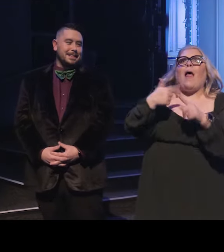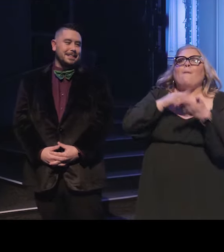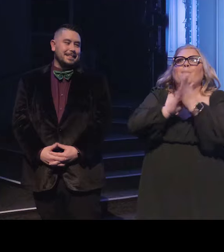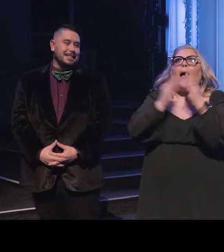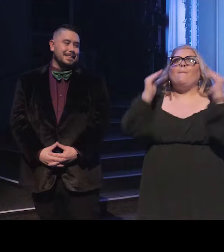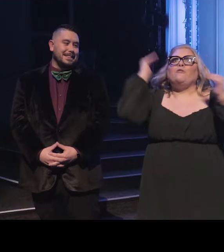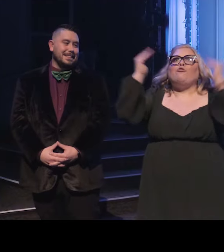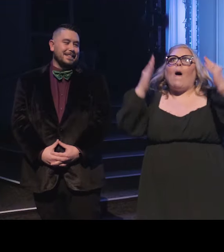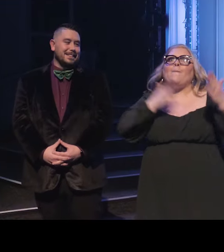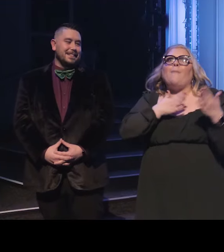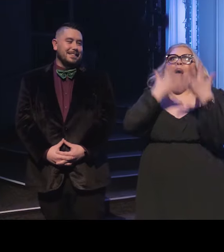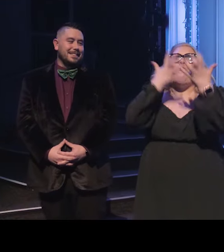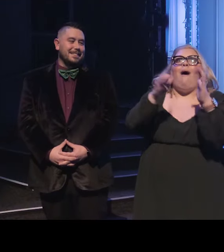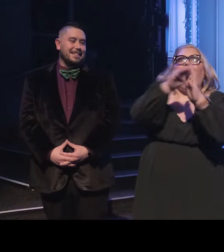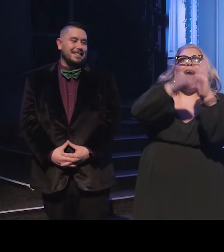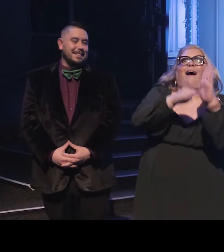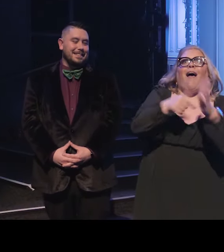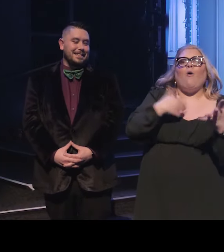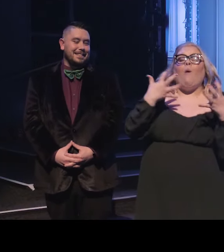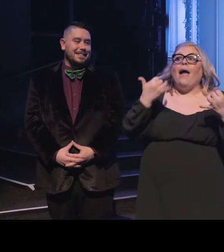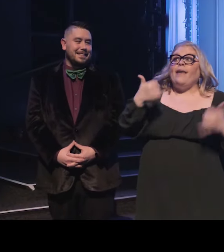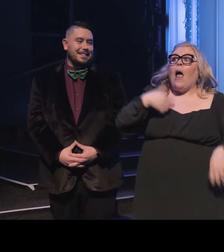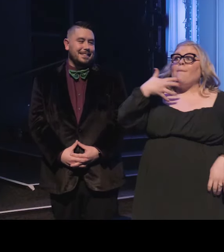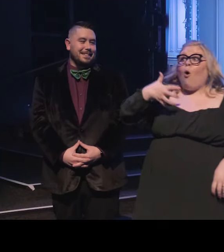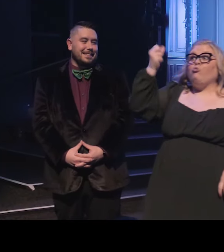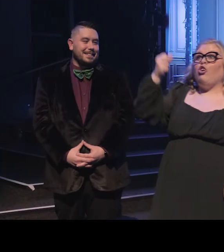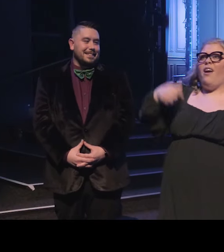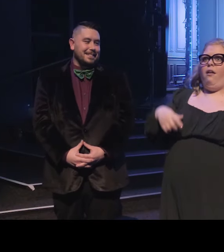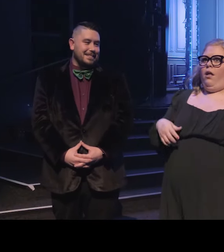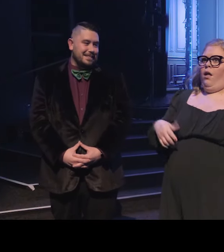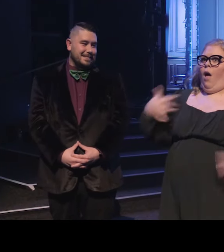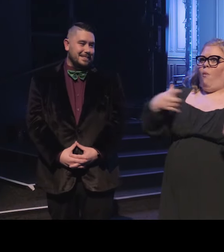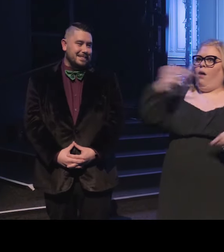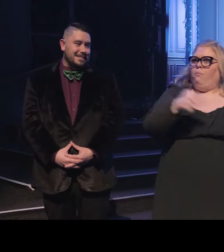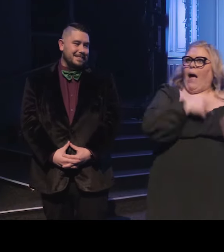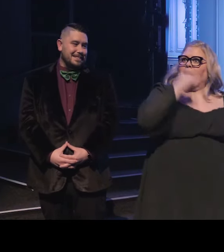grown-up Christmas list. And now that I'm older, I just want to be a kid again.